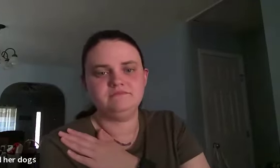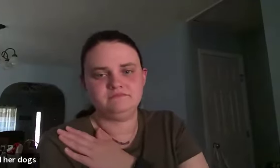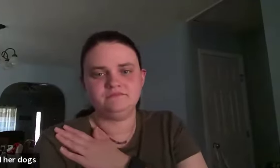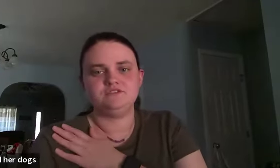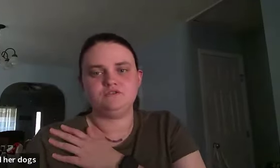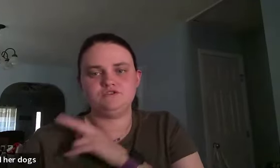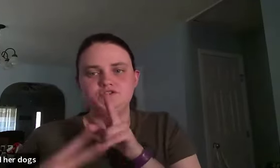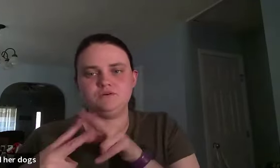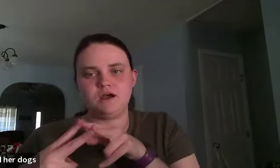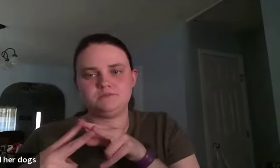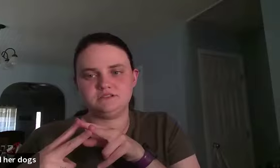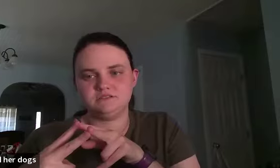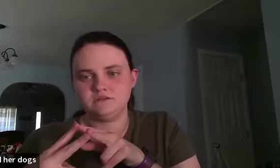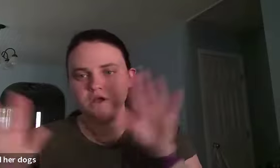Okay. So those are your two options.